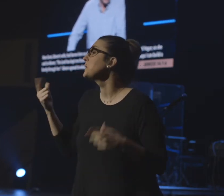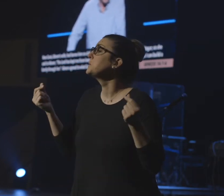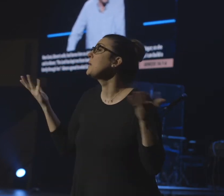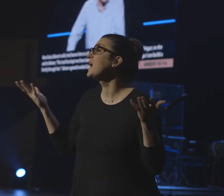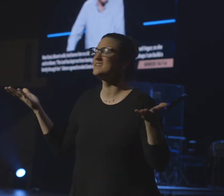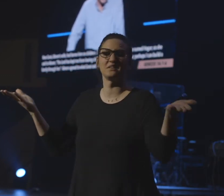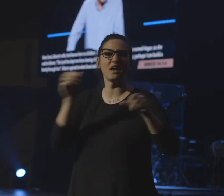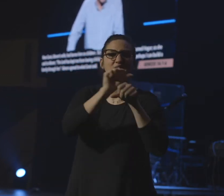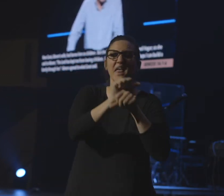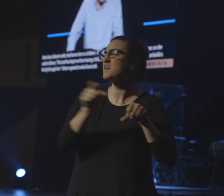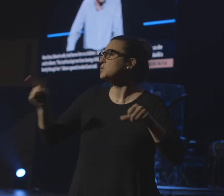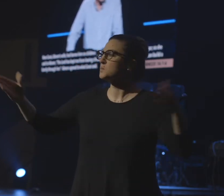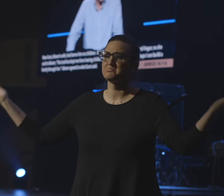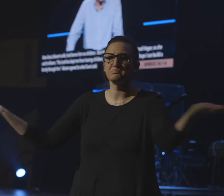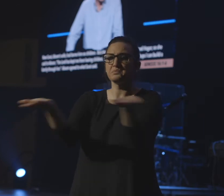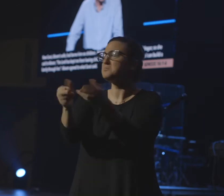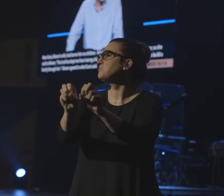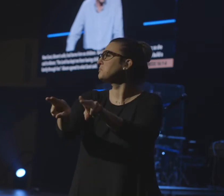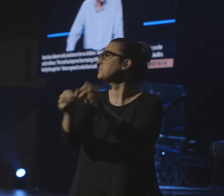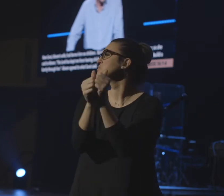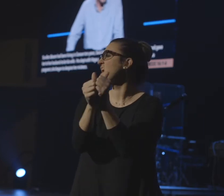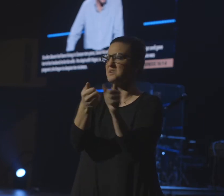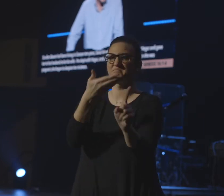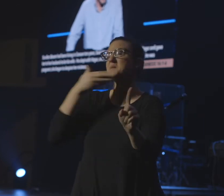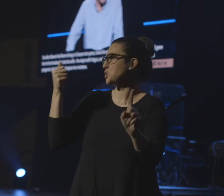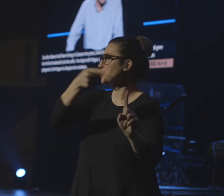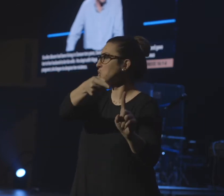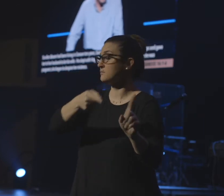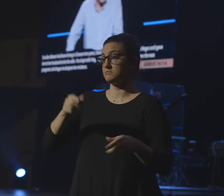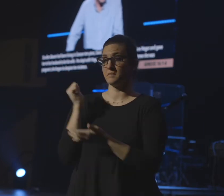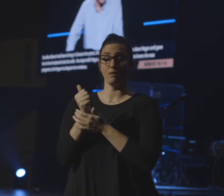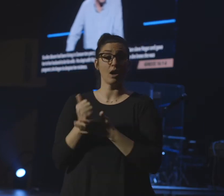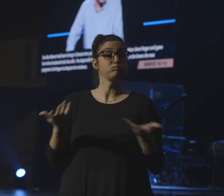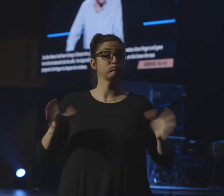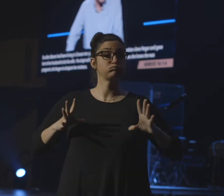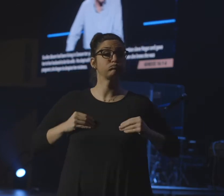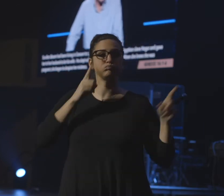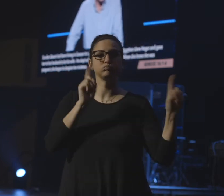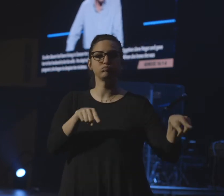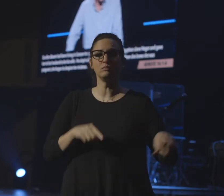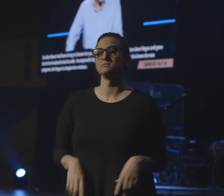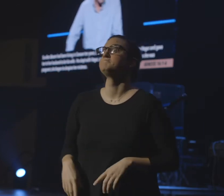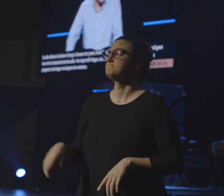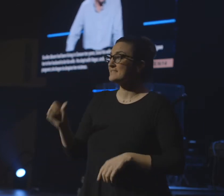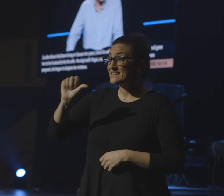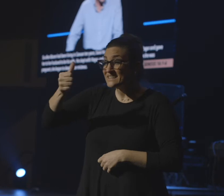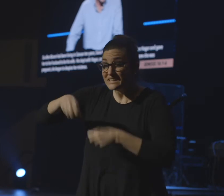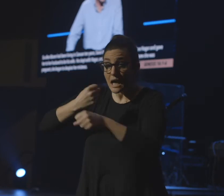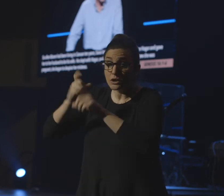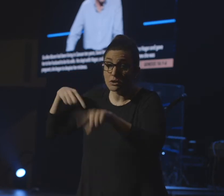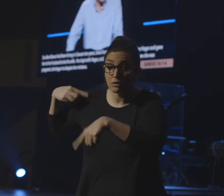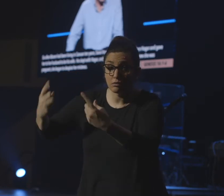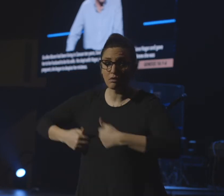her." Abraham agreed to what Sarah said. So after Abram had been living in Canaan 10 years, Sarai, his wife,